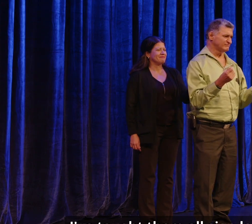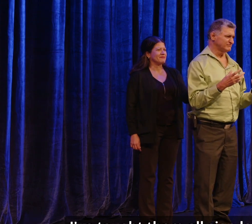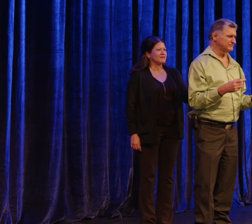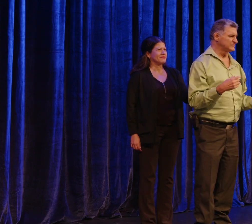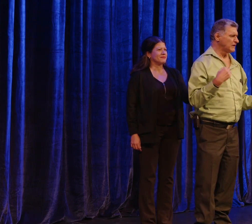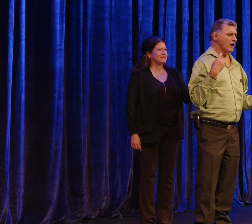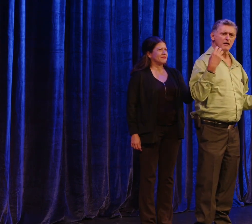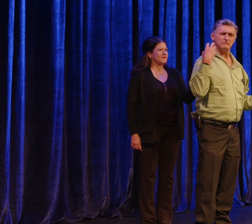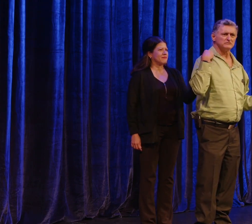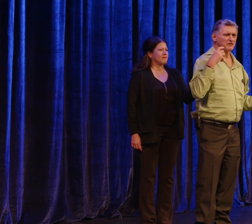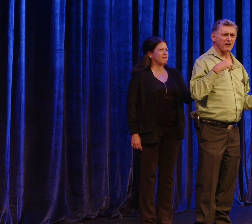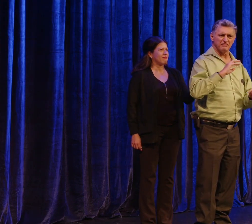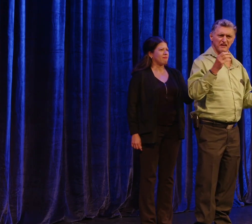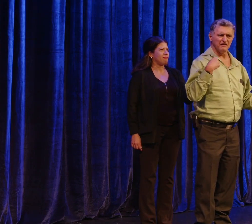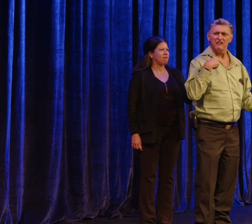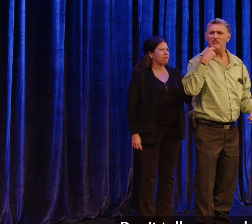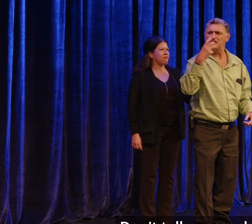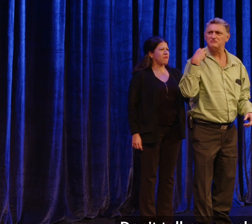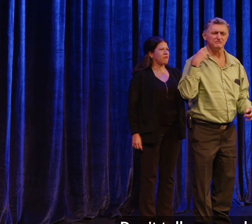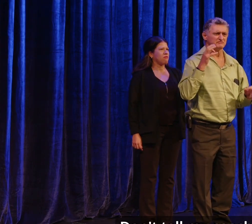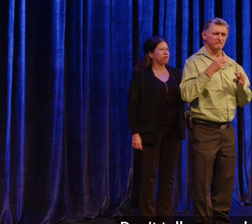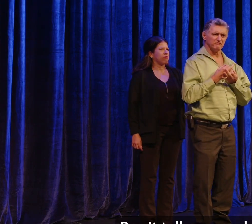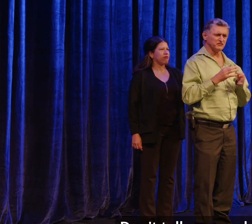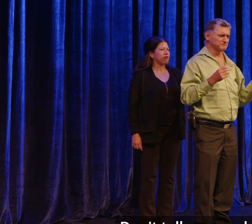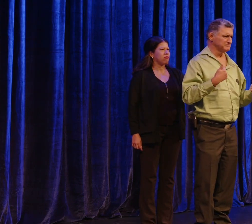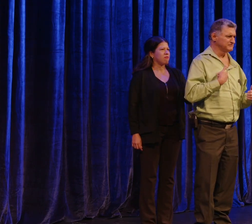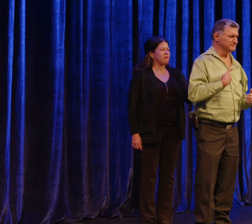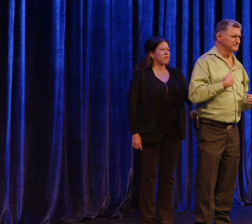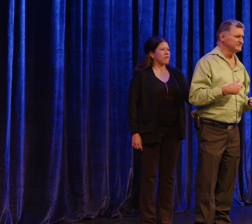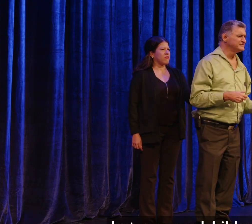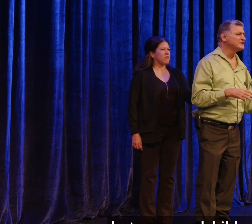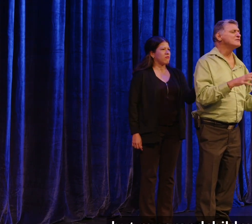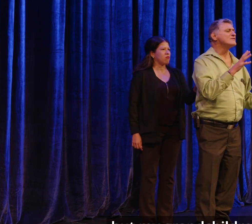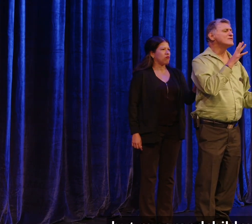language. Don't tell my coach, but